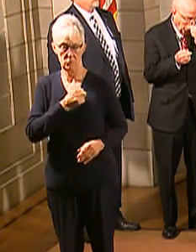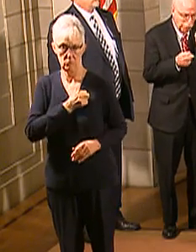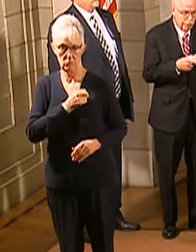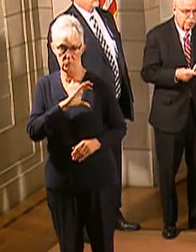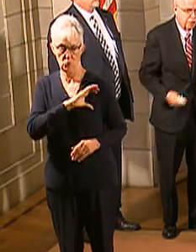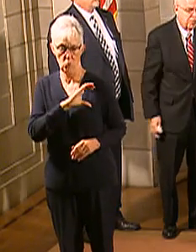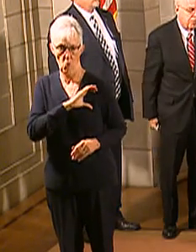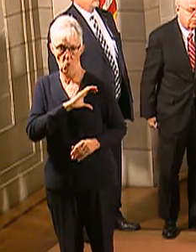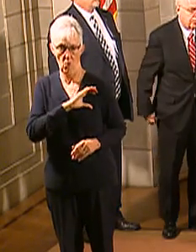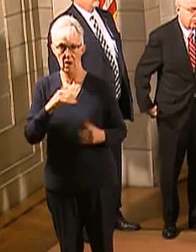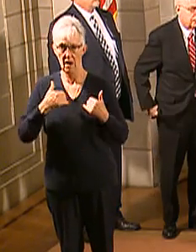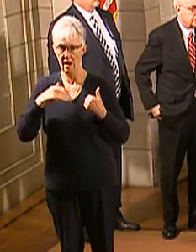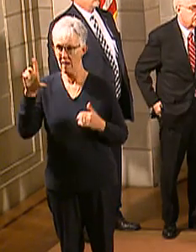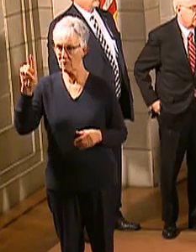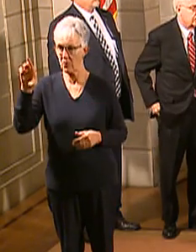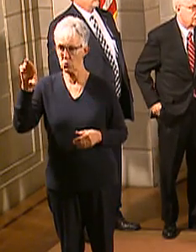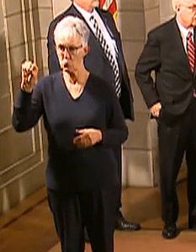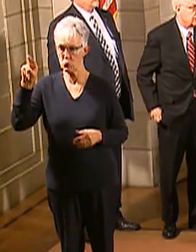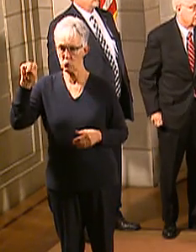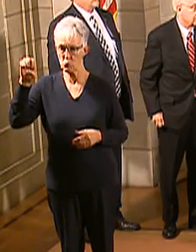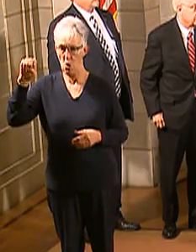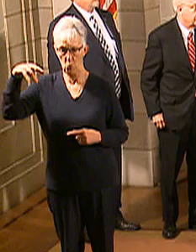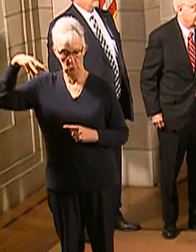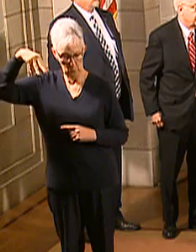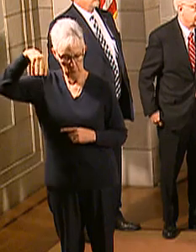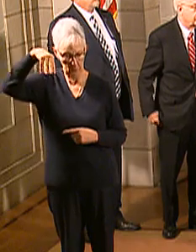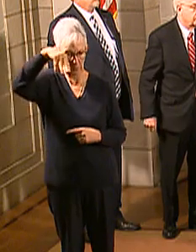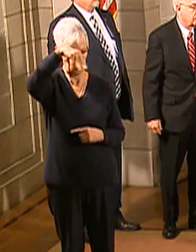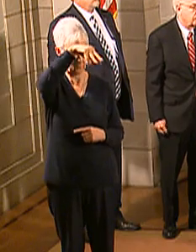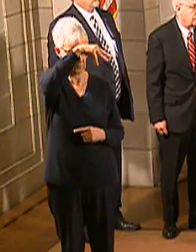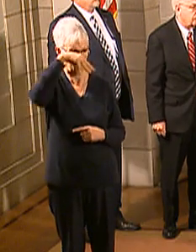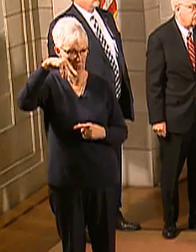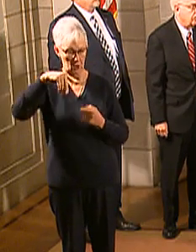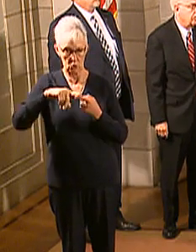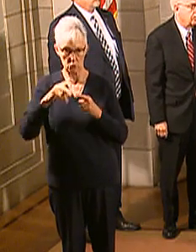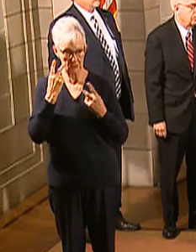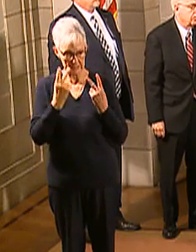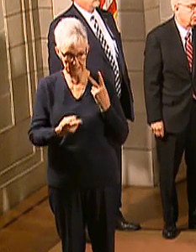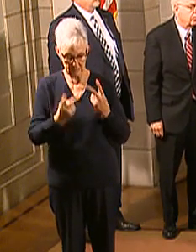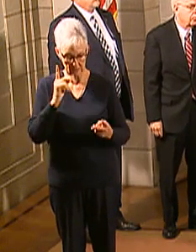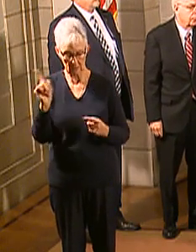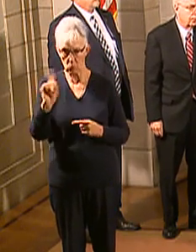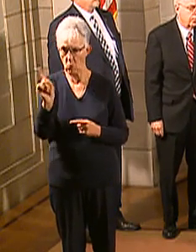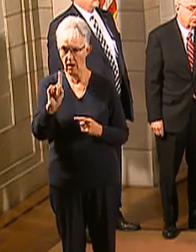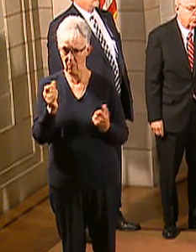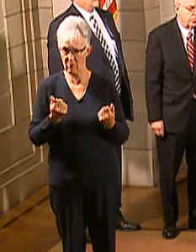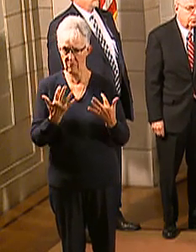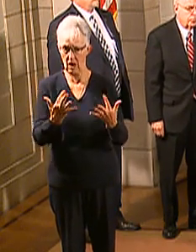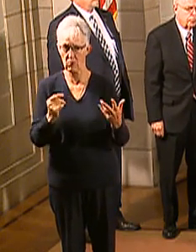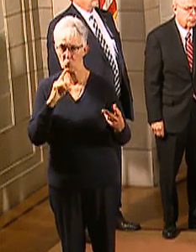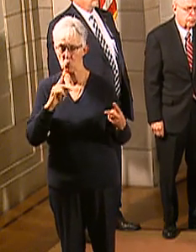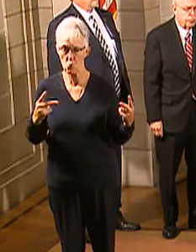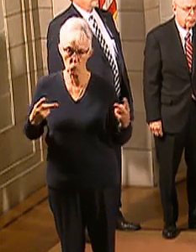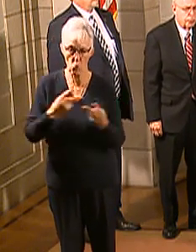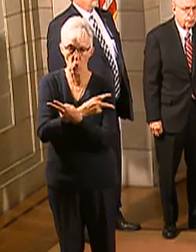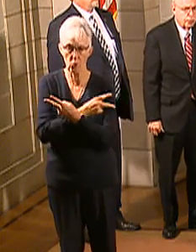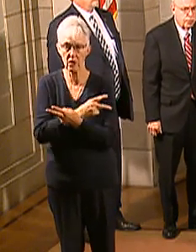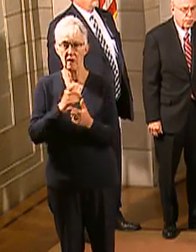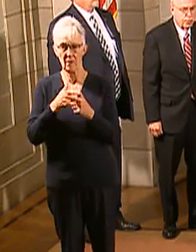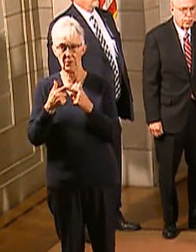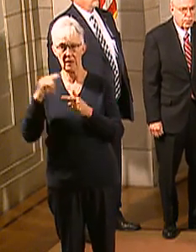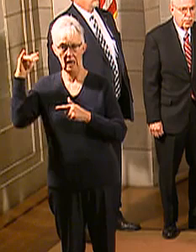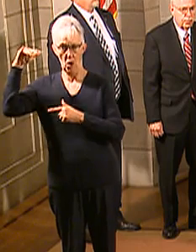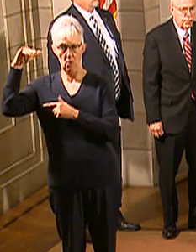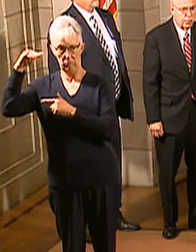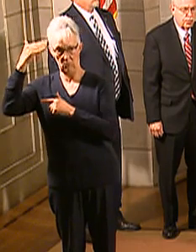able to help pinpoint hot spots and direct some of the drops for the fire retardant, which really improved the accuracy of how that was working.